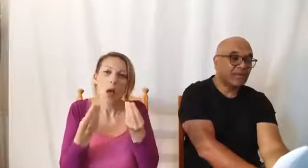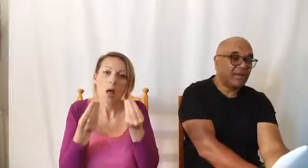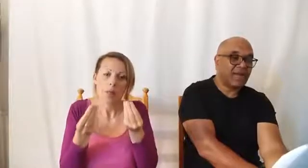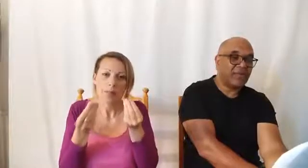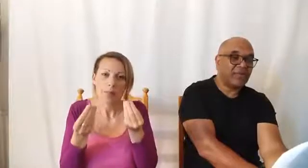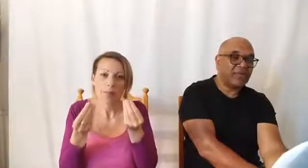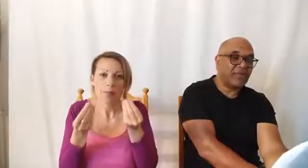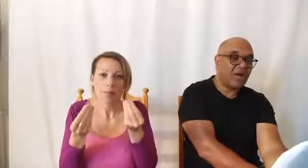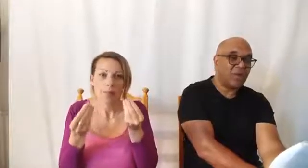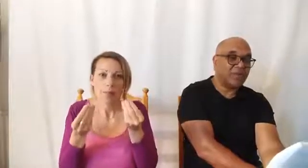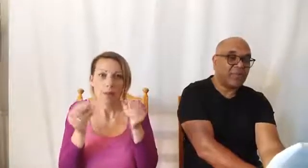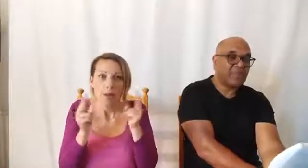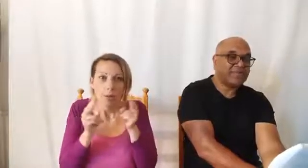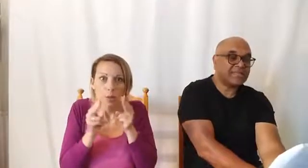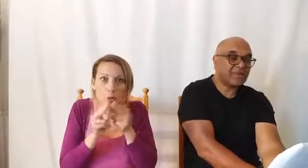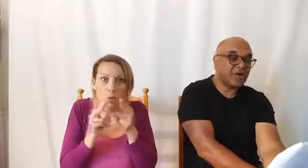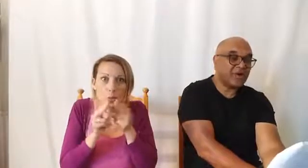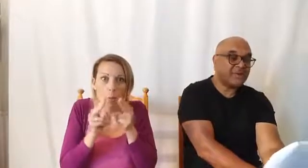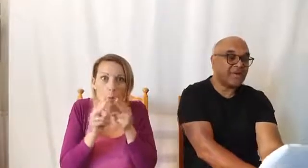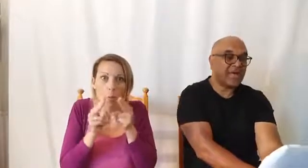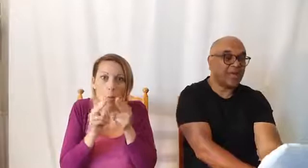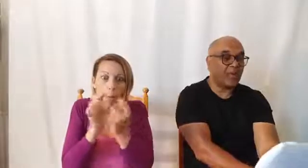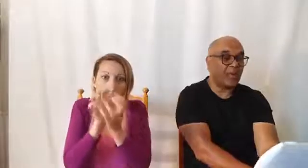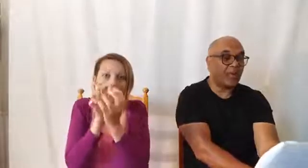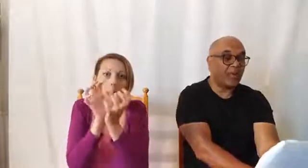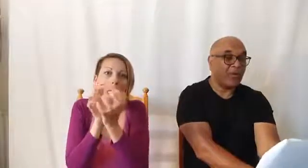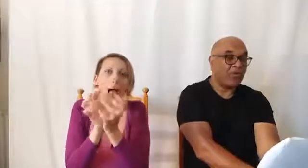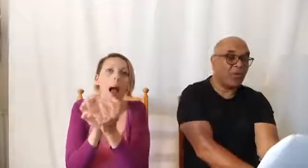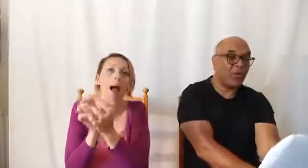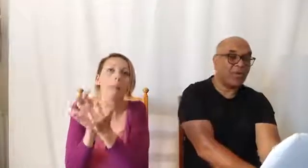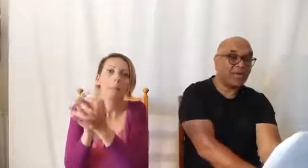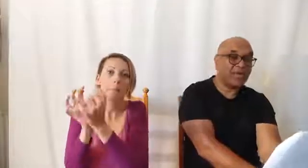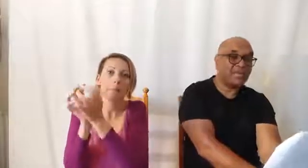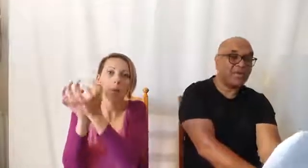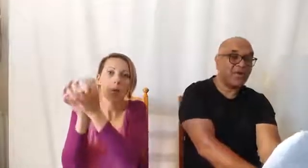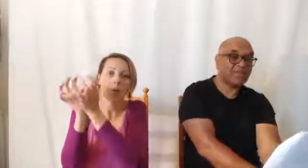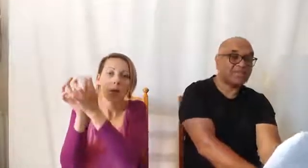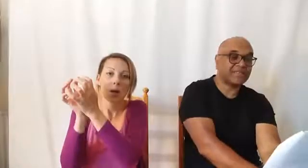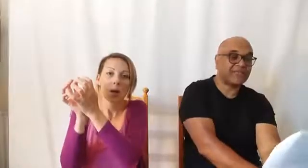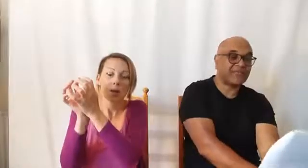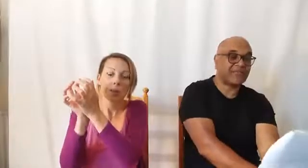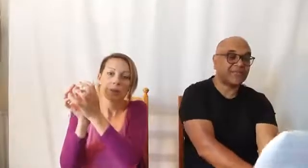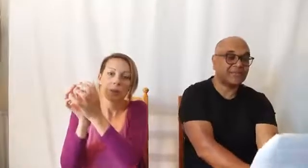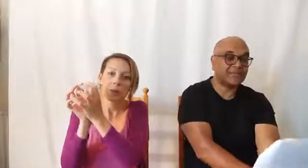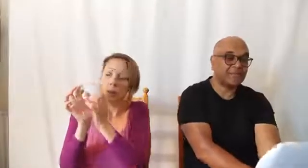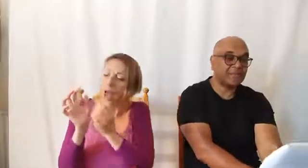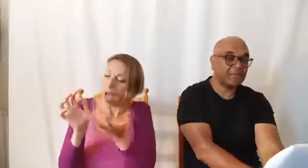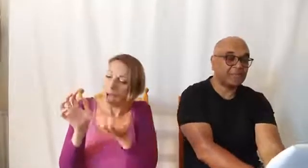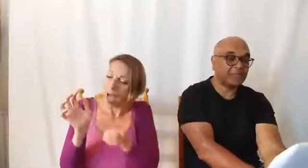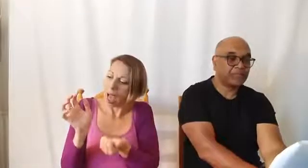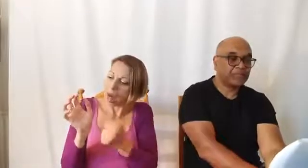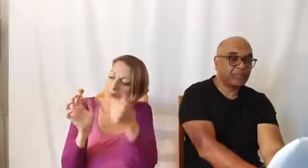How they can hold the mightiest of hearts and be capable of all kinds of marvellously big things.